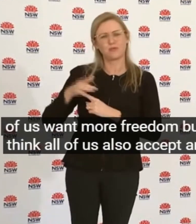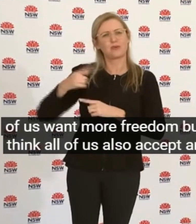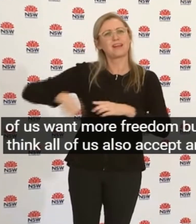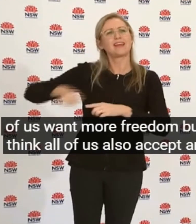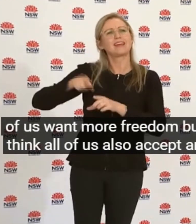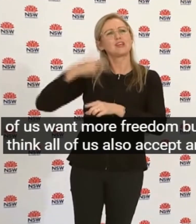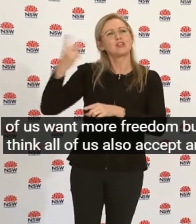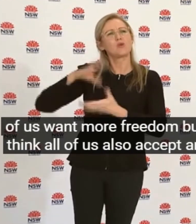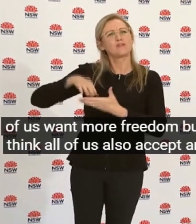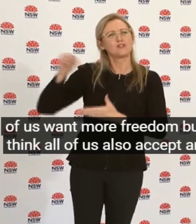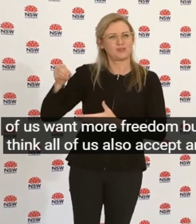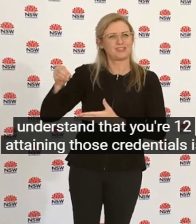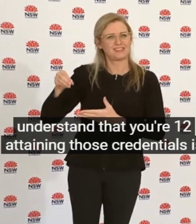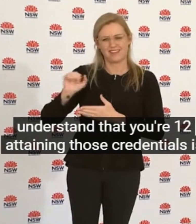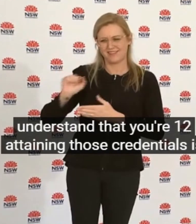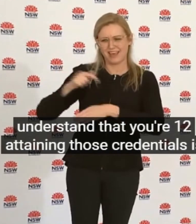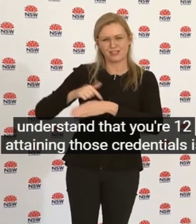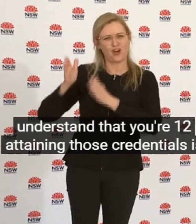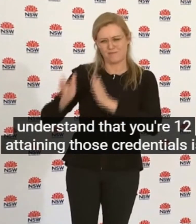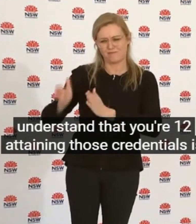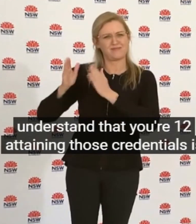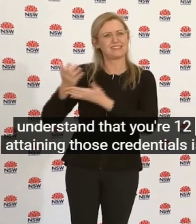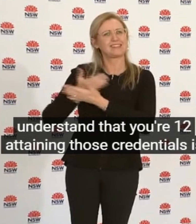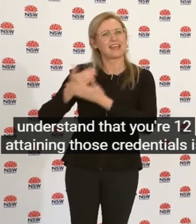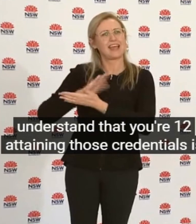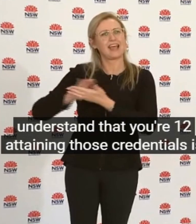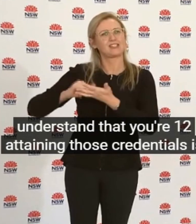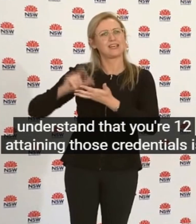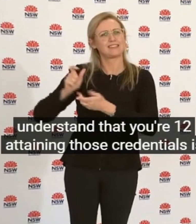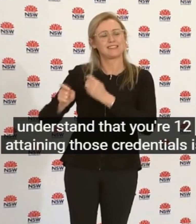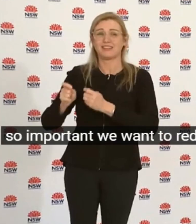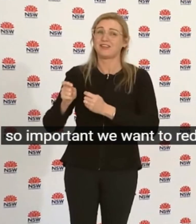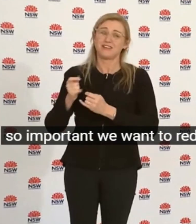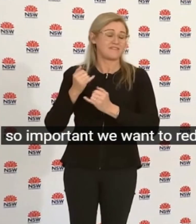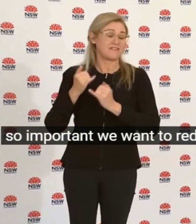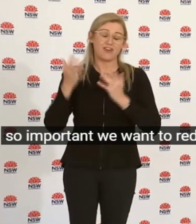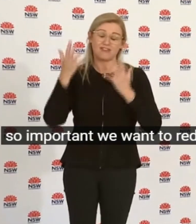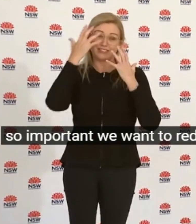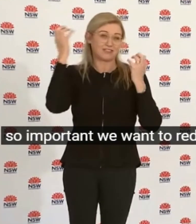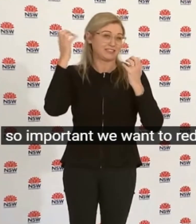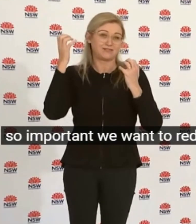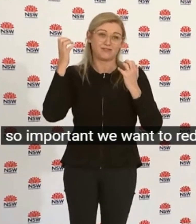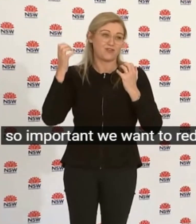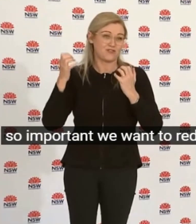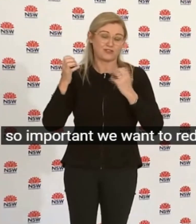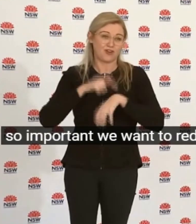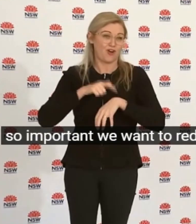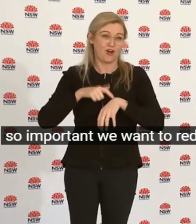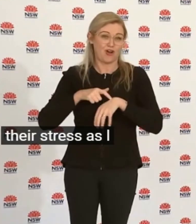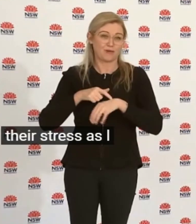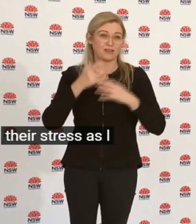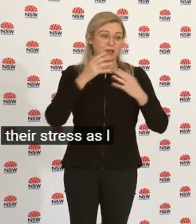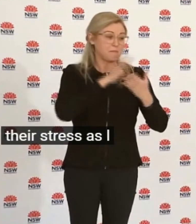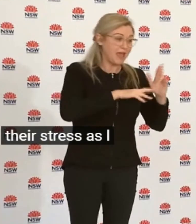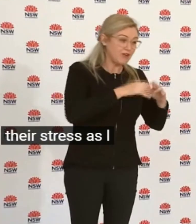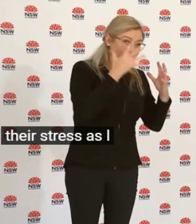important. We want to reduce their stress. As I said, it's stressful enough sitting for the HSC, let alone in a pandemic. It's stressful for parents and families,